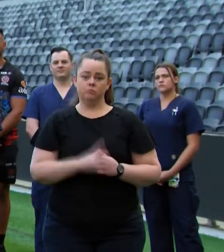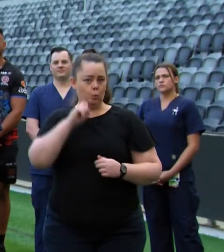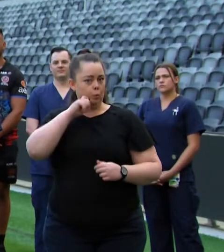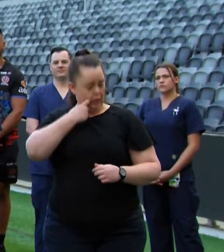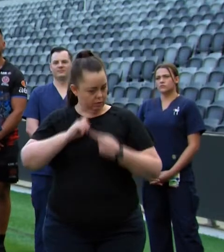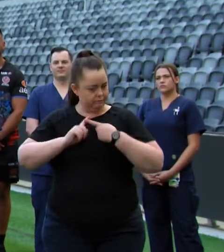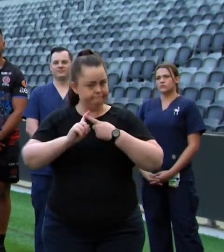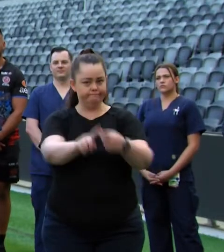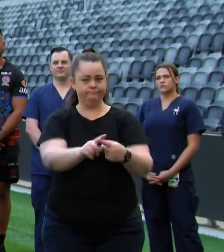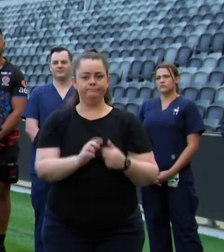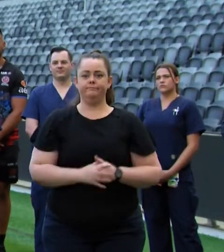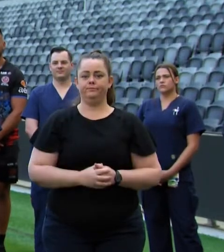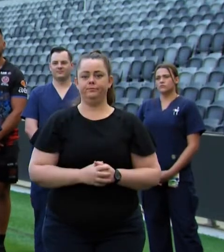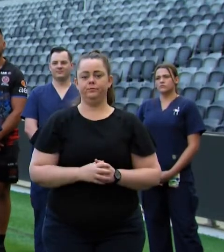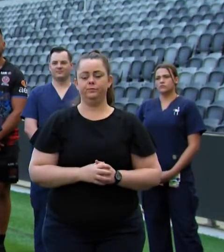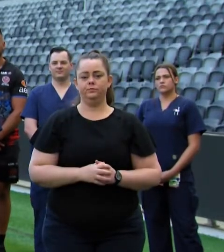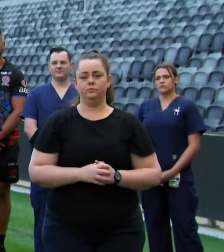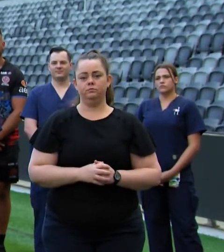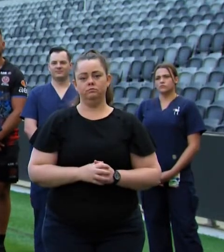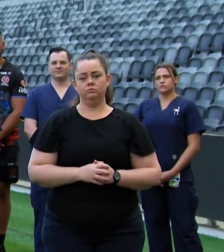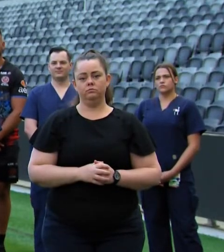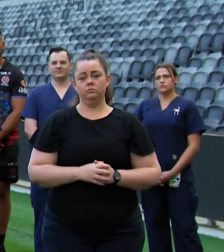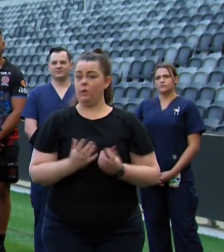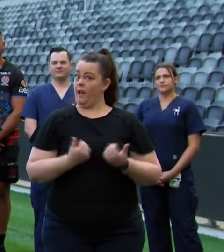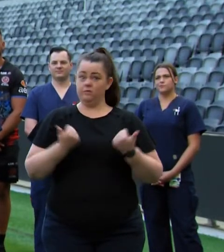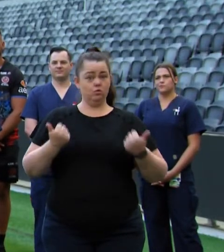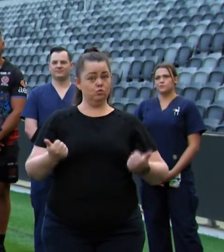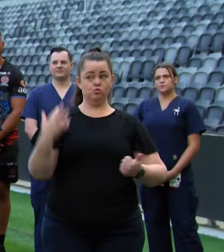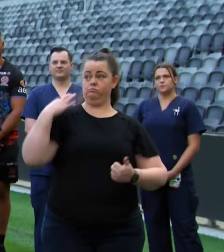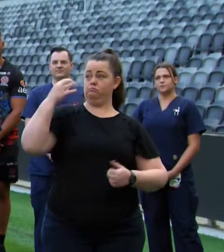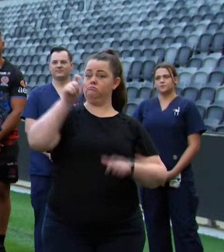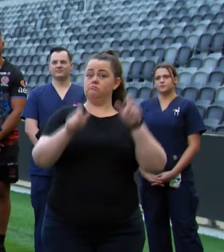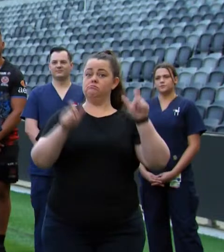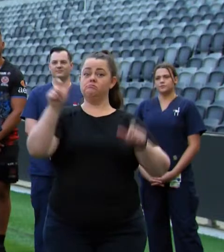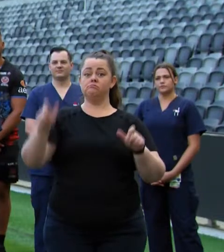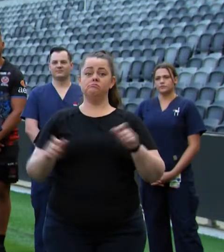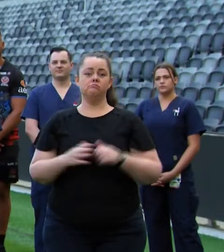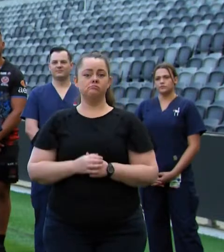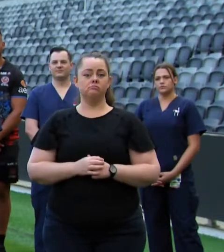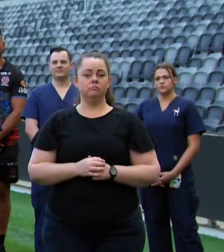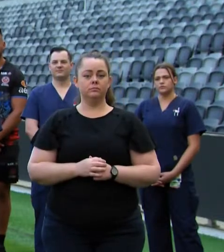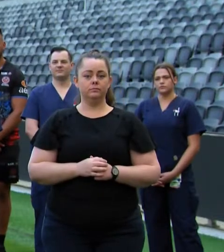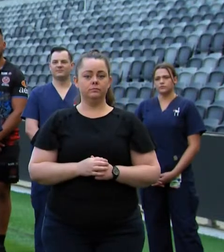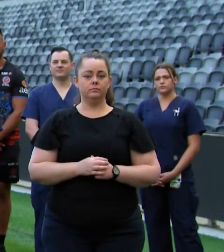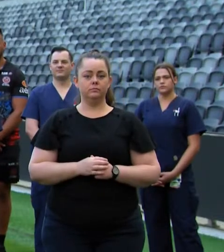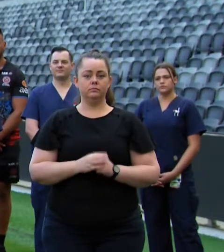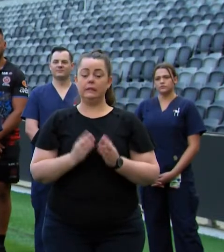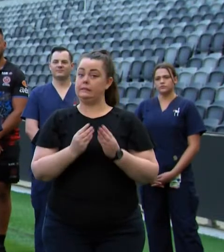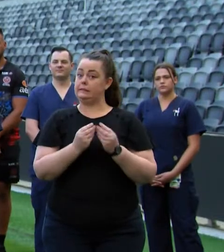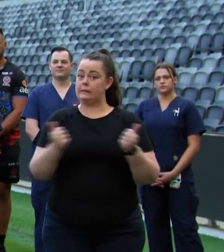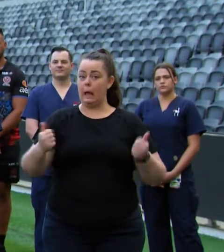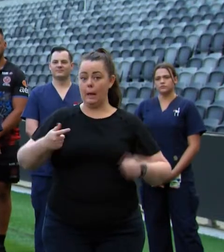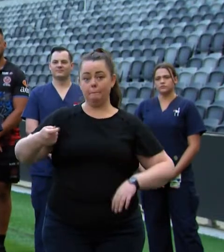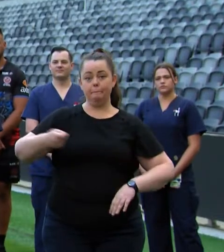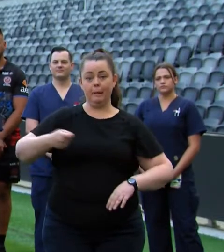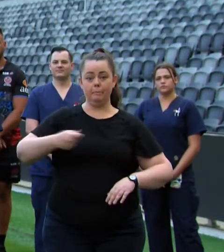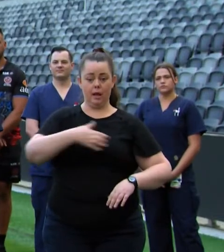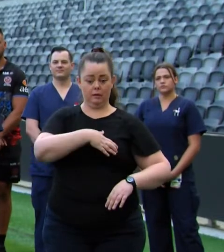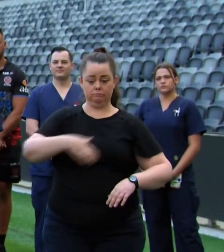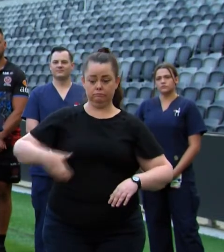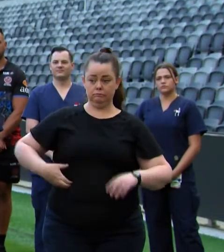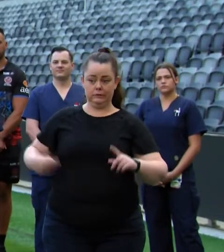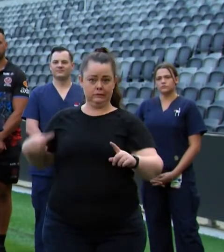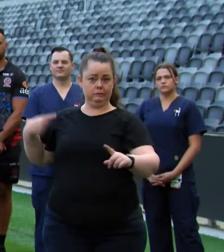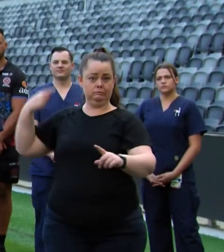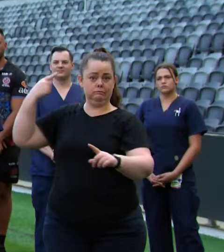by-elections. We've got some very good candidates replacing some very long time serving members, with former Premier Gladys